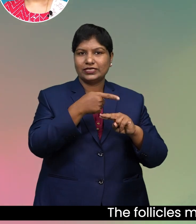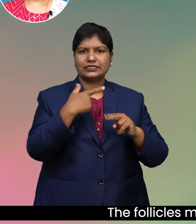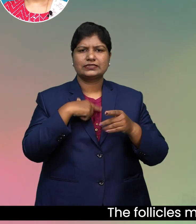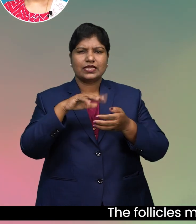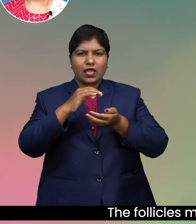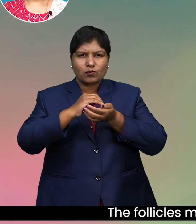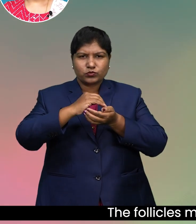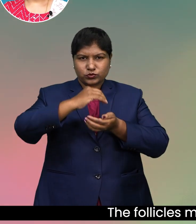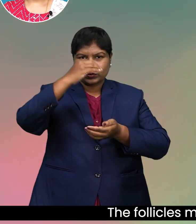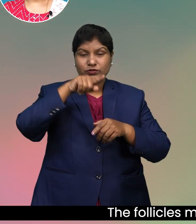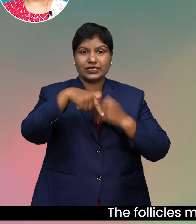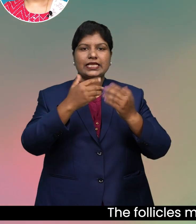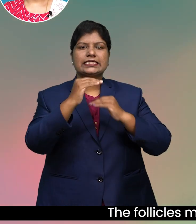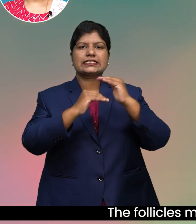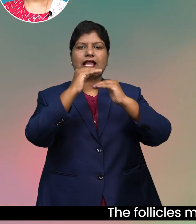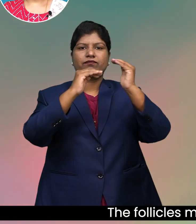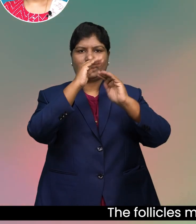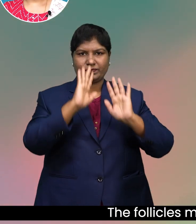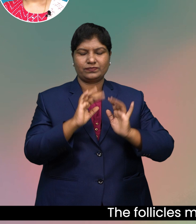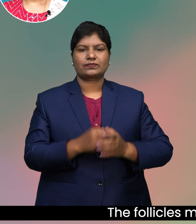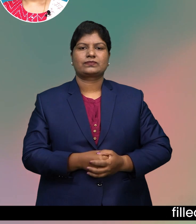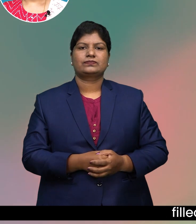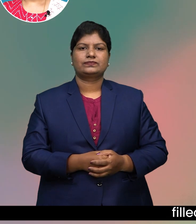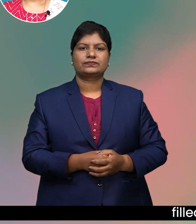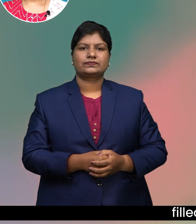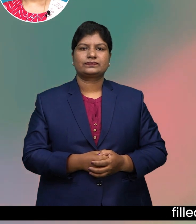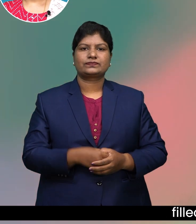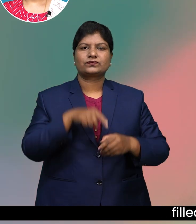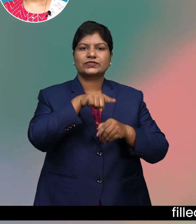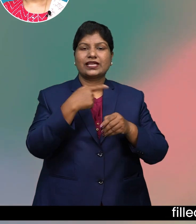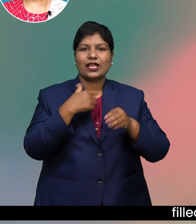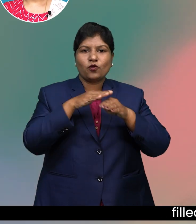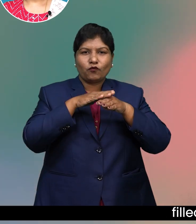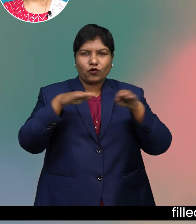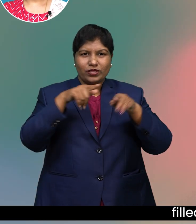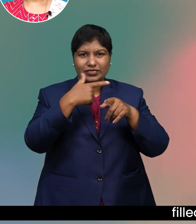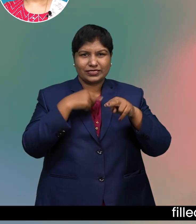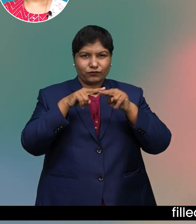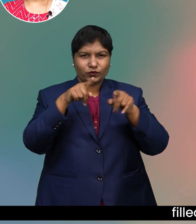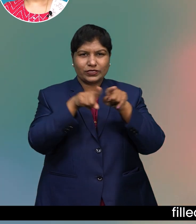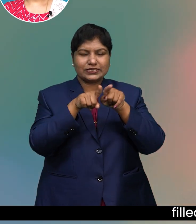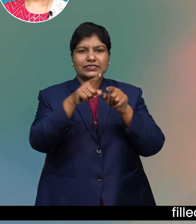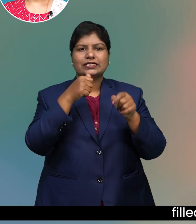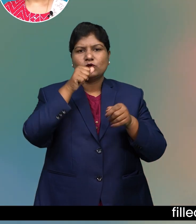mature and develop a cavity filled with fluid called